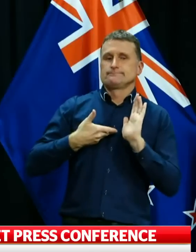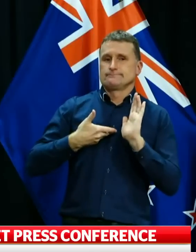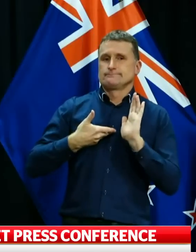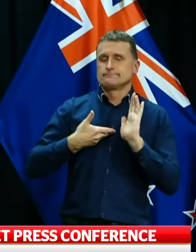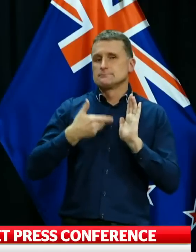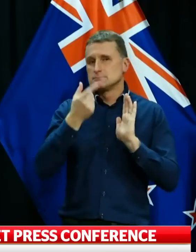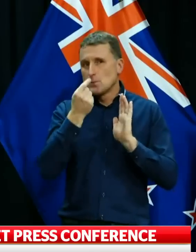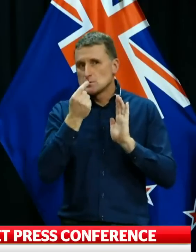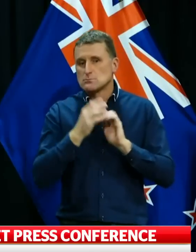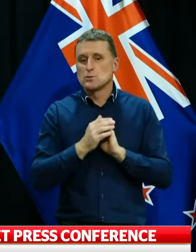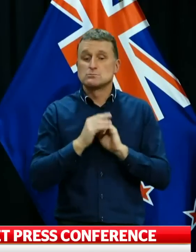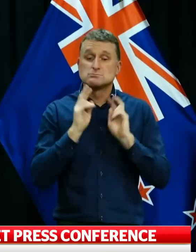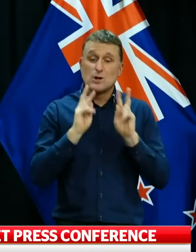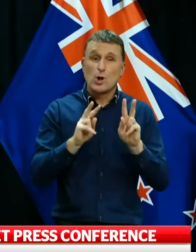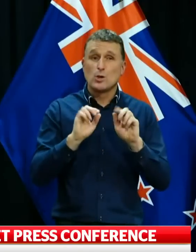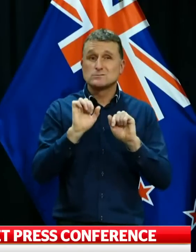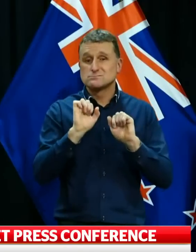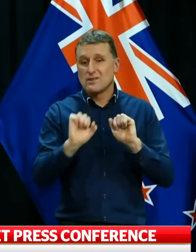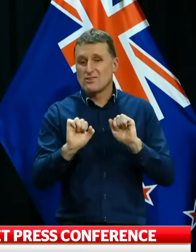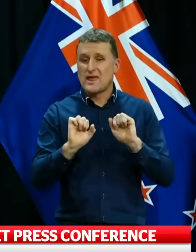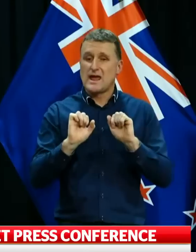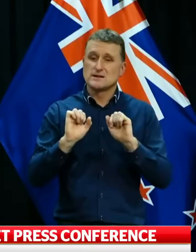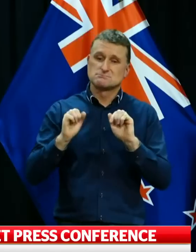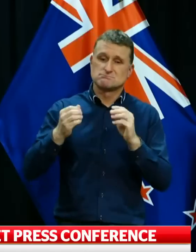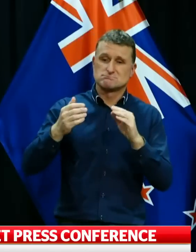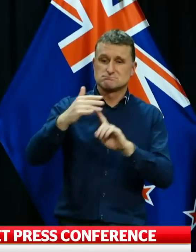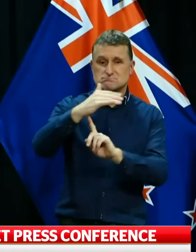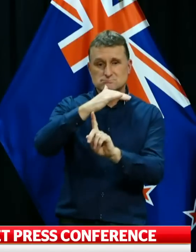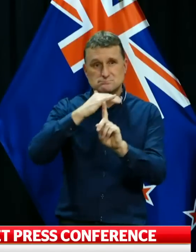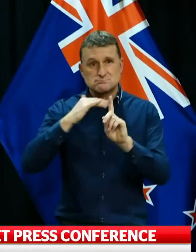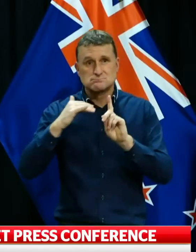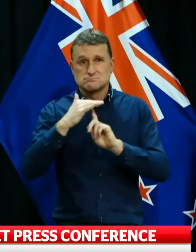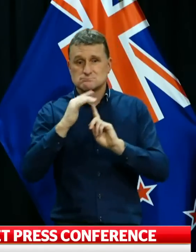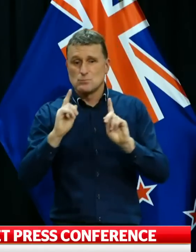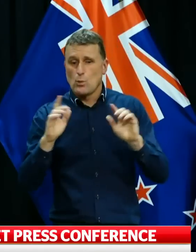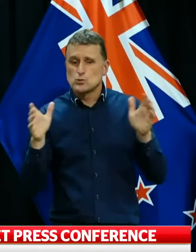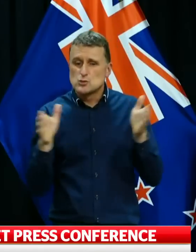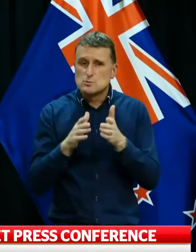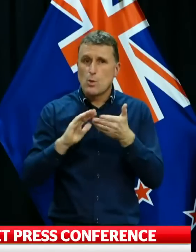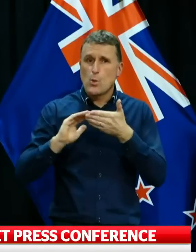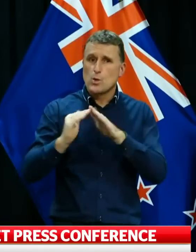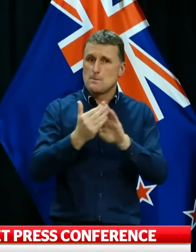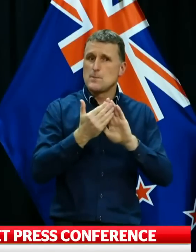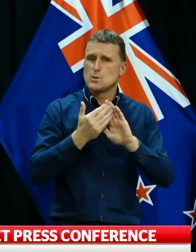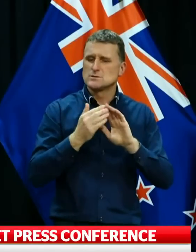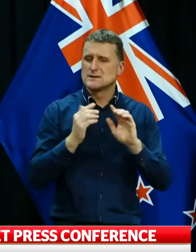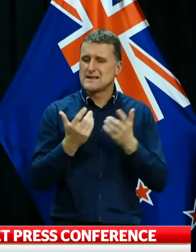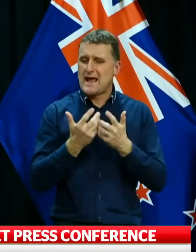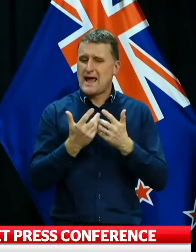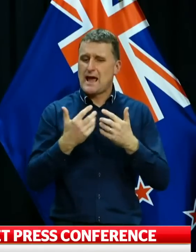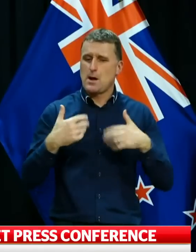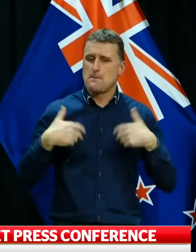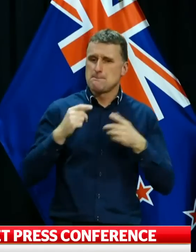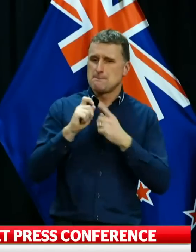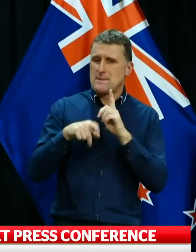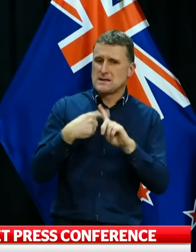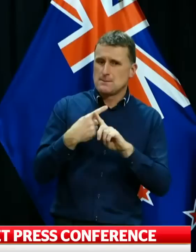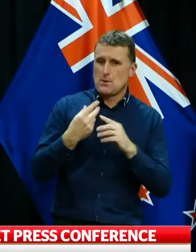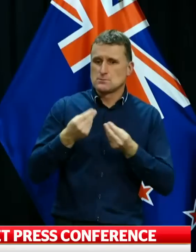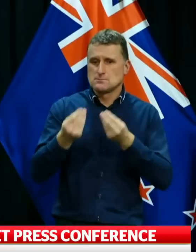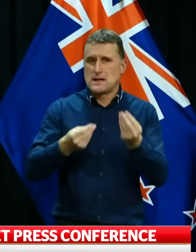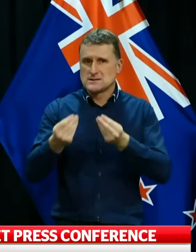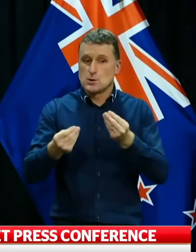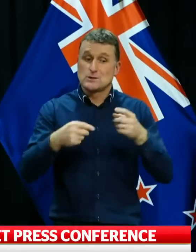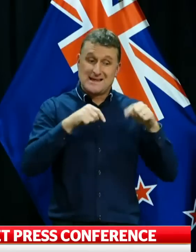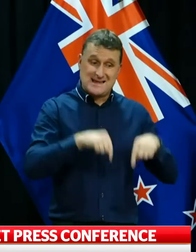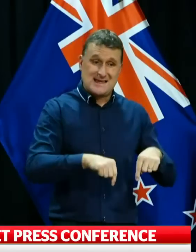and why environmental change is happening. So I think we have a role to play because we're very good practitioners of One Health in this